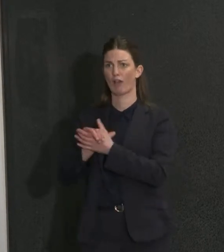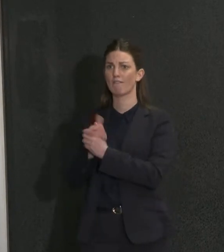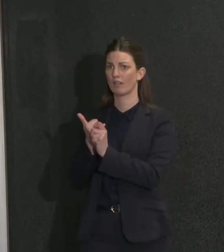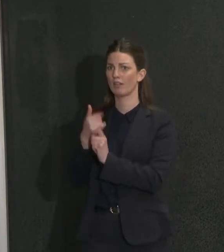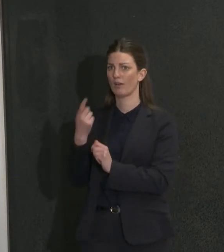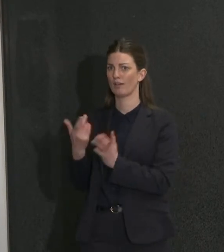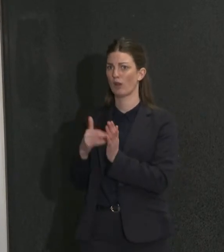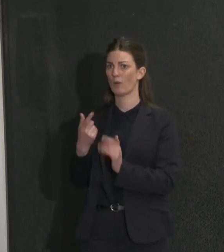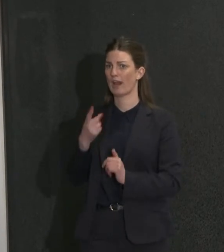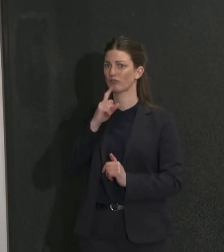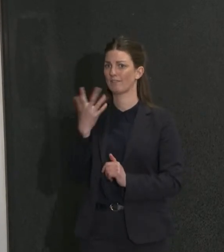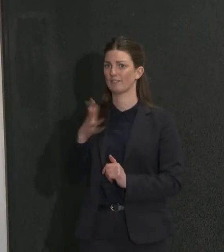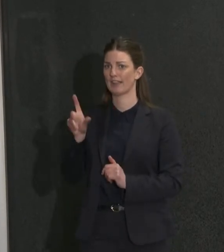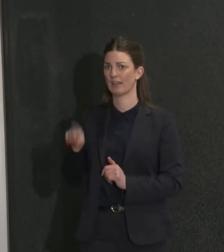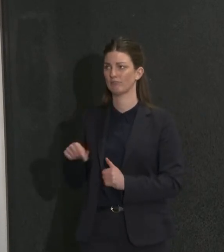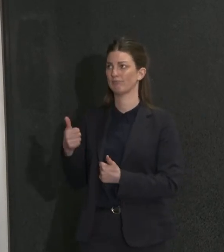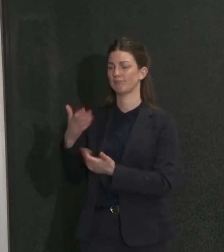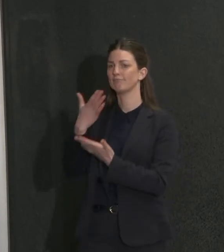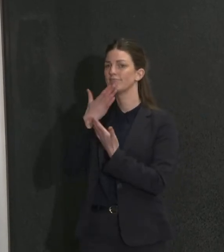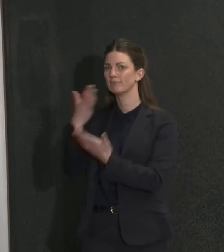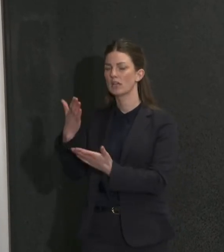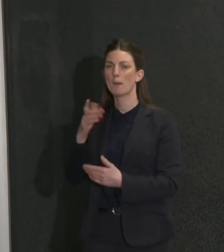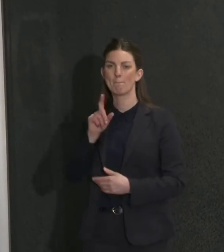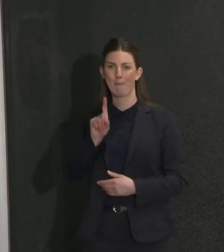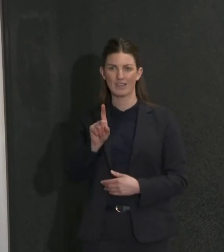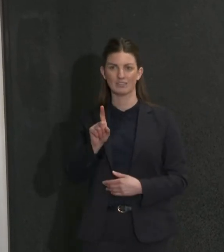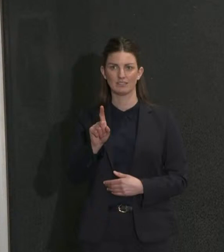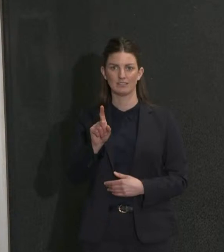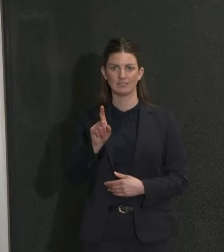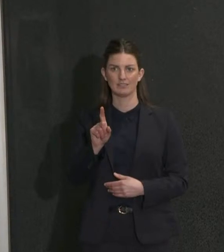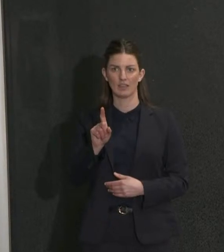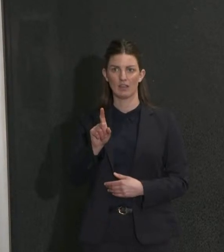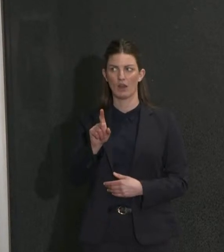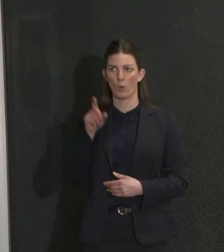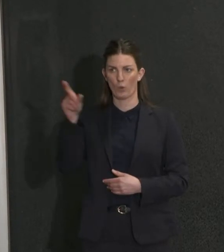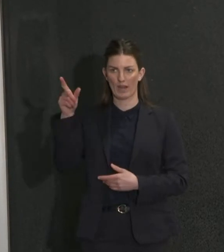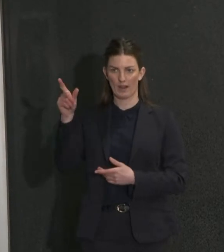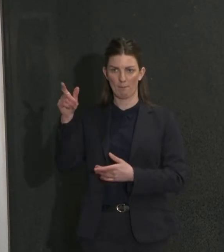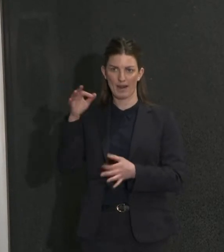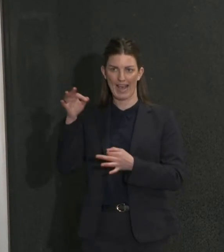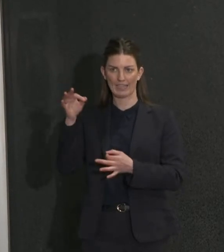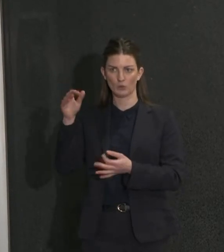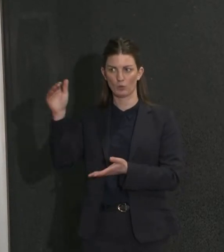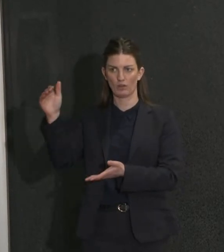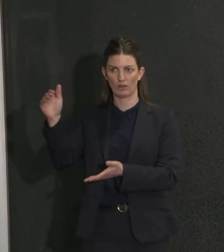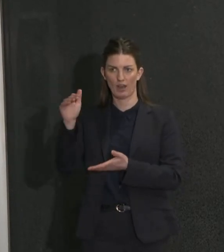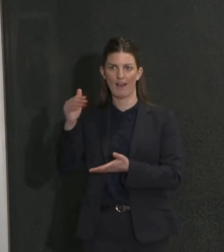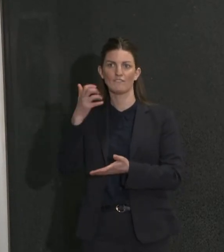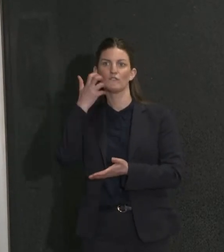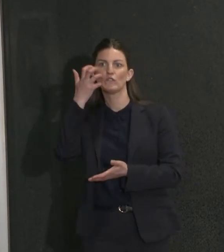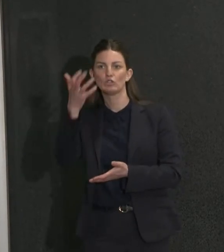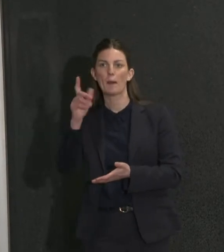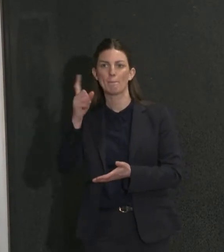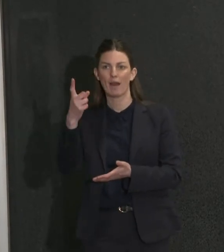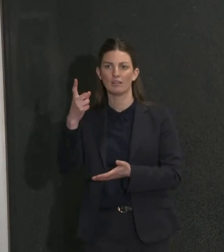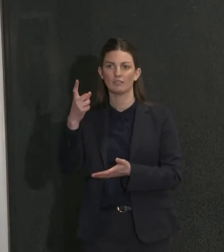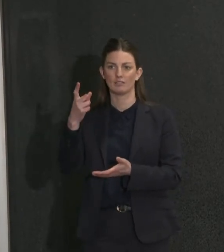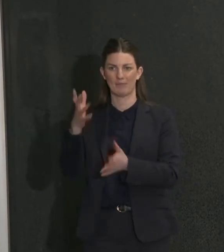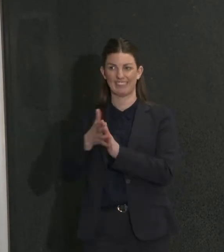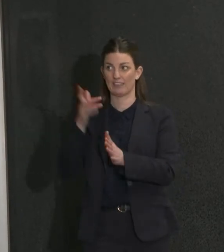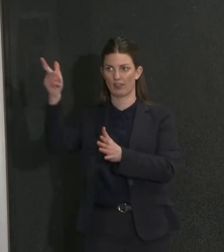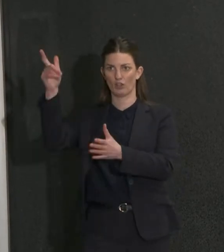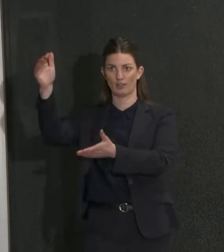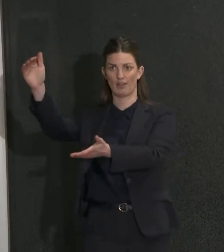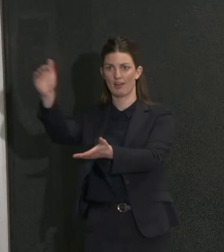right now, but it's not 150,000 we were never getting. It is a bring forward. It'll all even out over time,